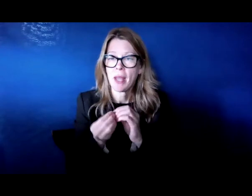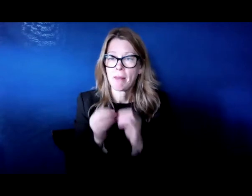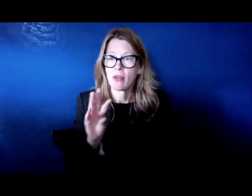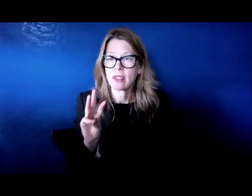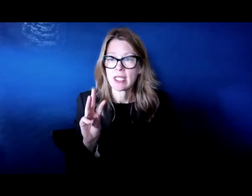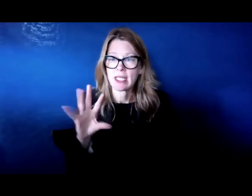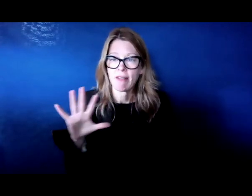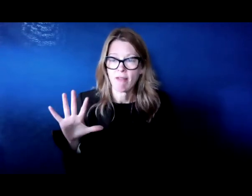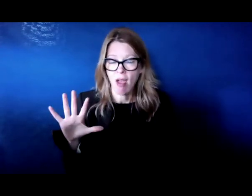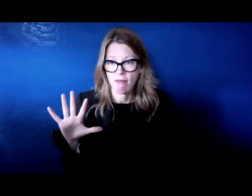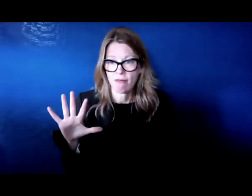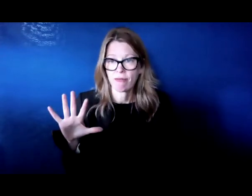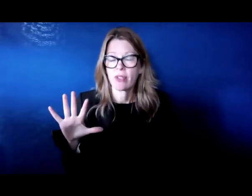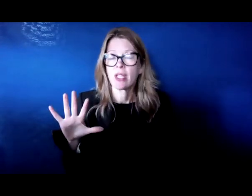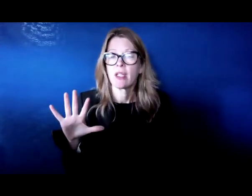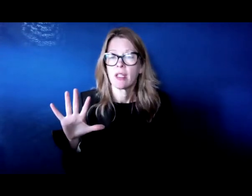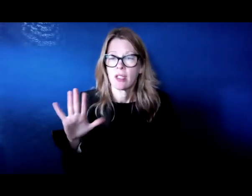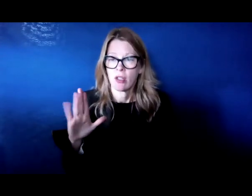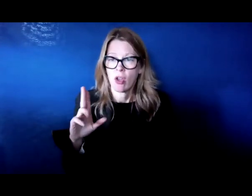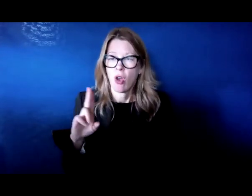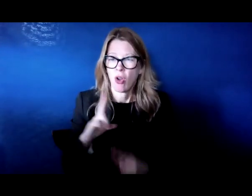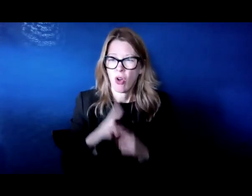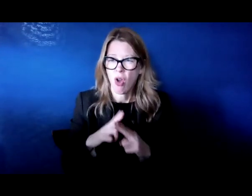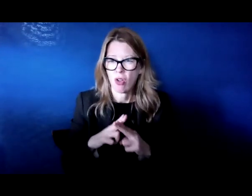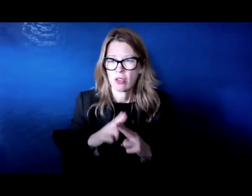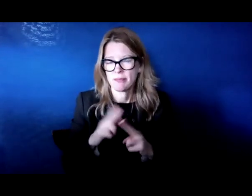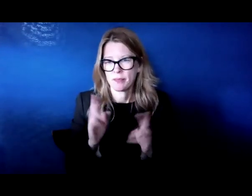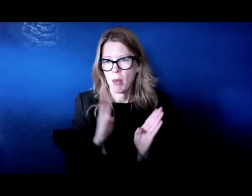65 in the hymnal. It's called Prepare the Way of Zion.